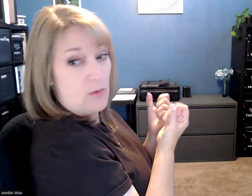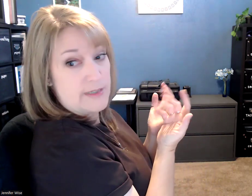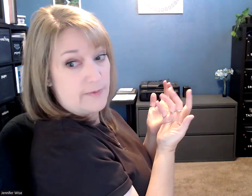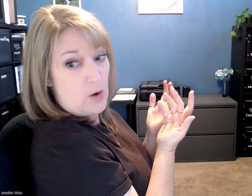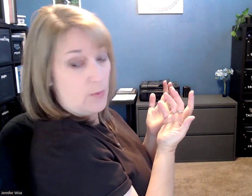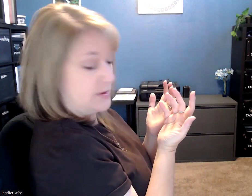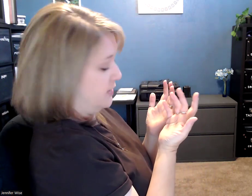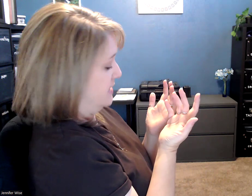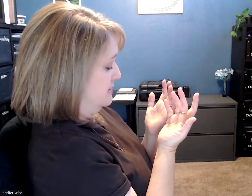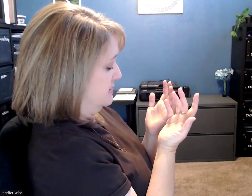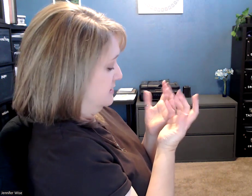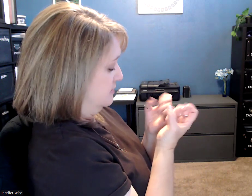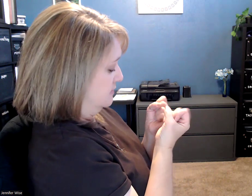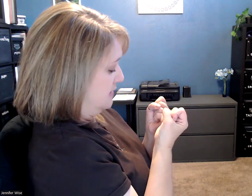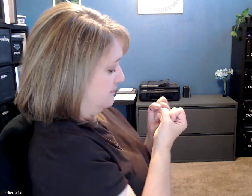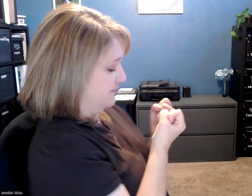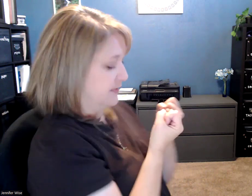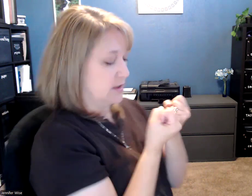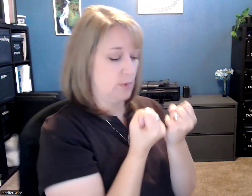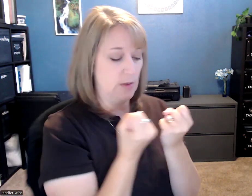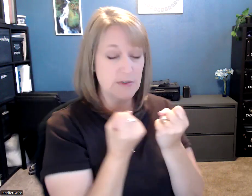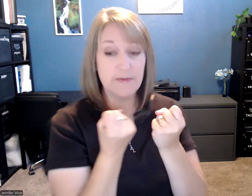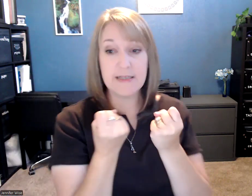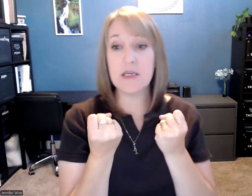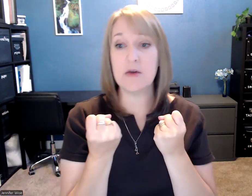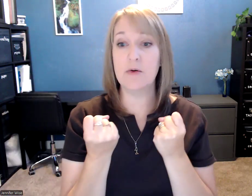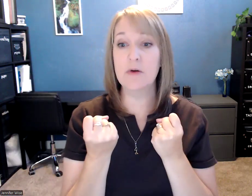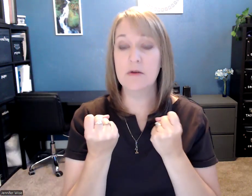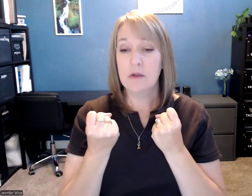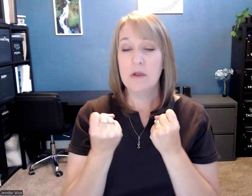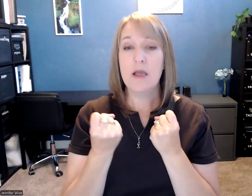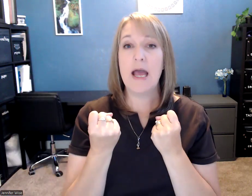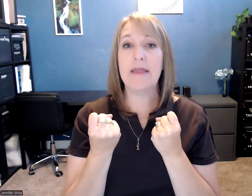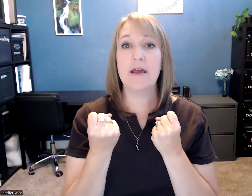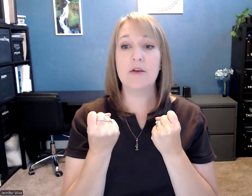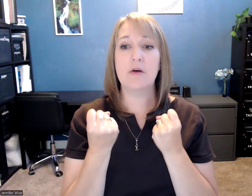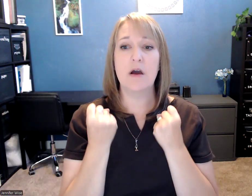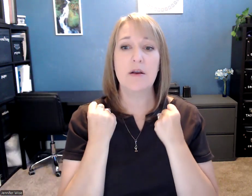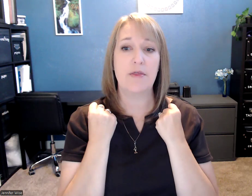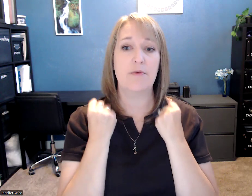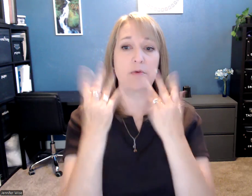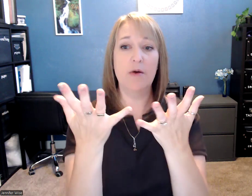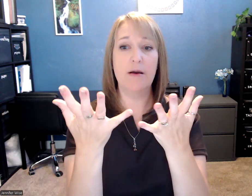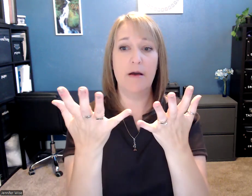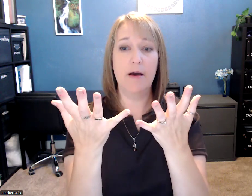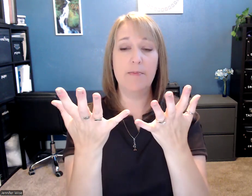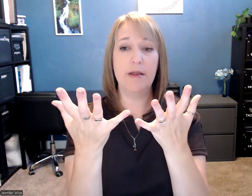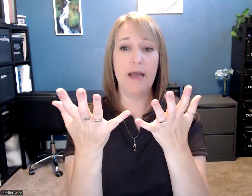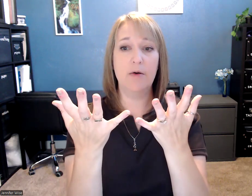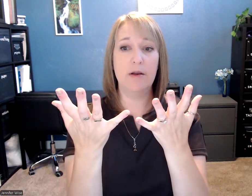palms if you open your S's, right? Your palms are facing you. And then you kind of throw it up and out and